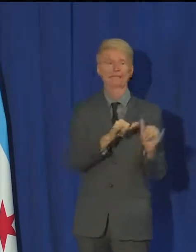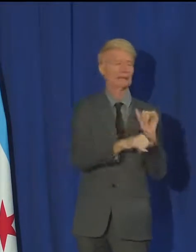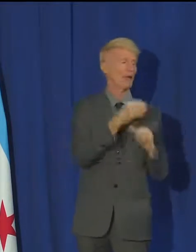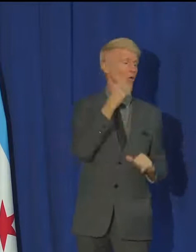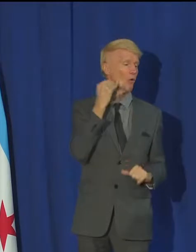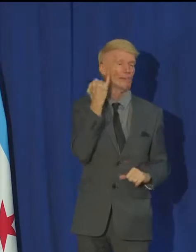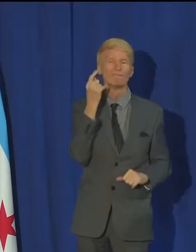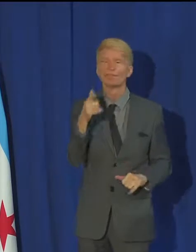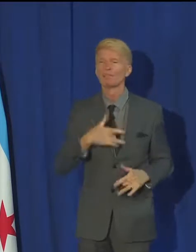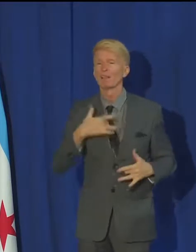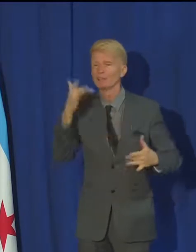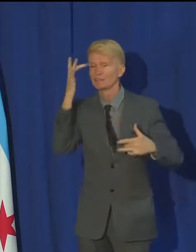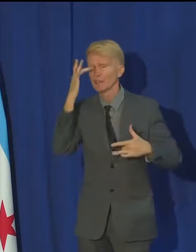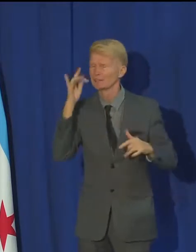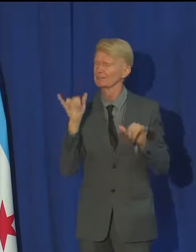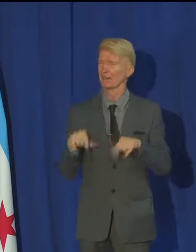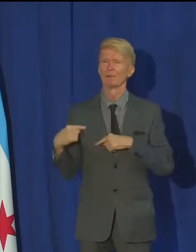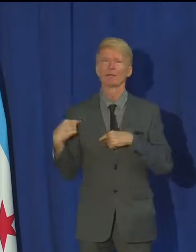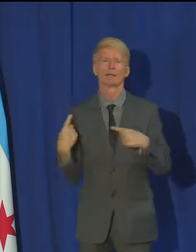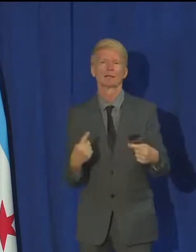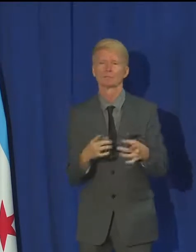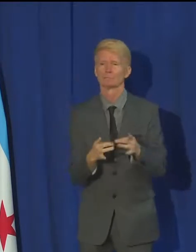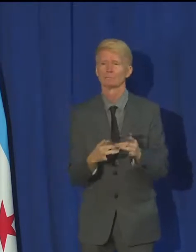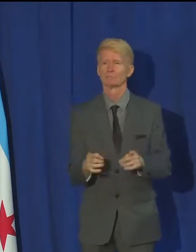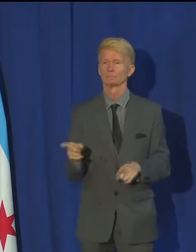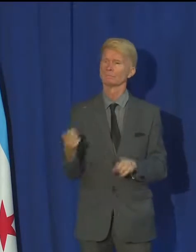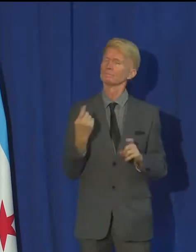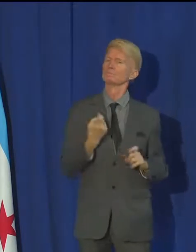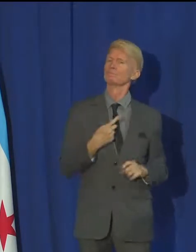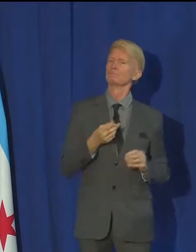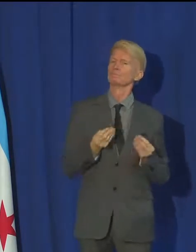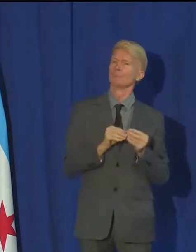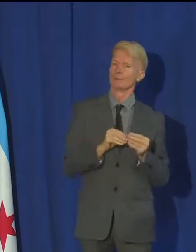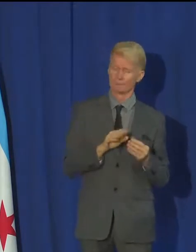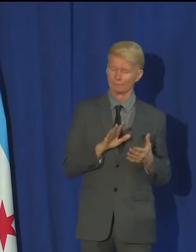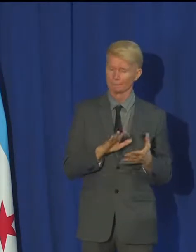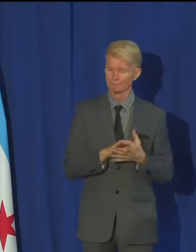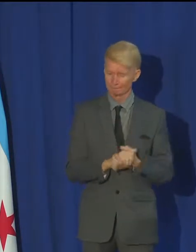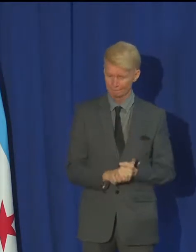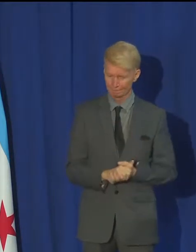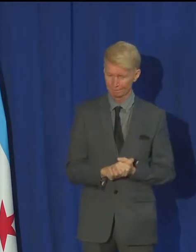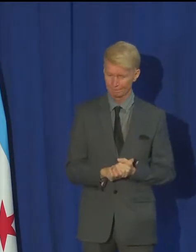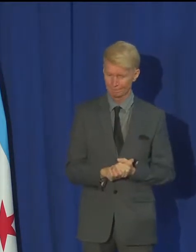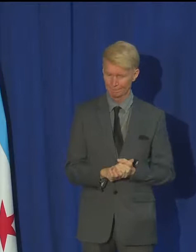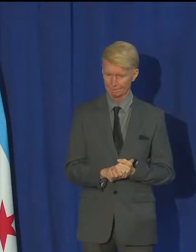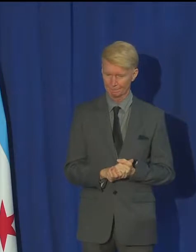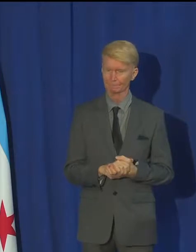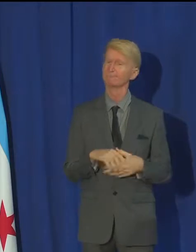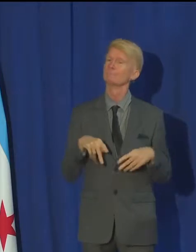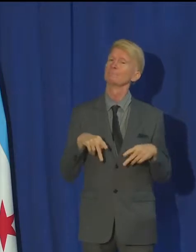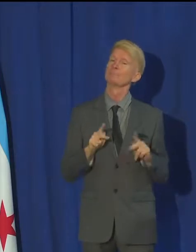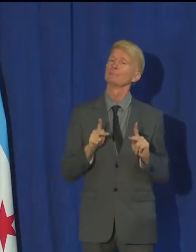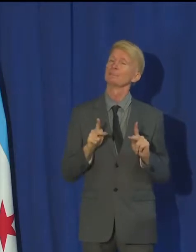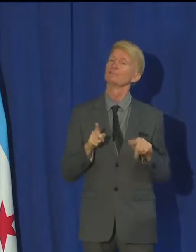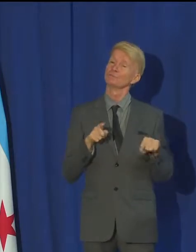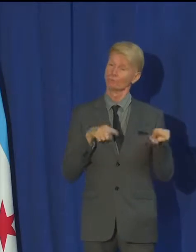things that we've been talking about for months. And also from NBC5, along the same lines, should you go into other people's